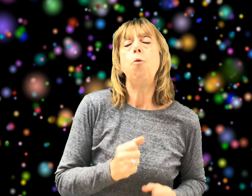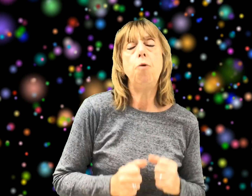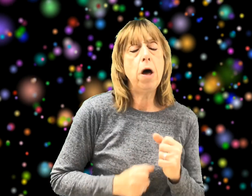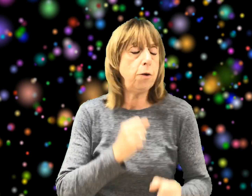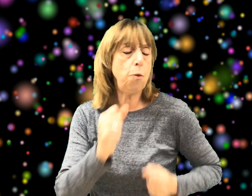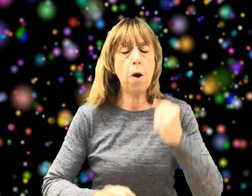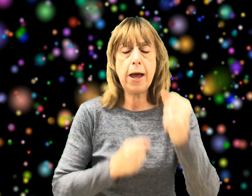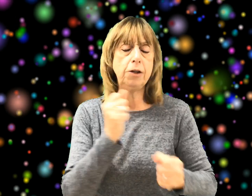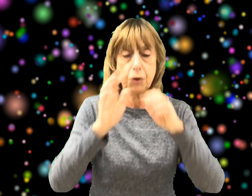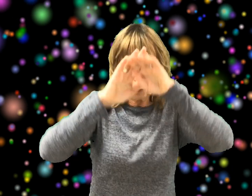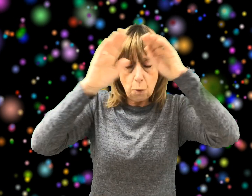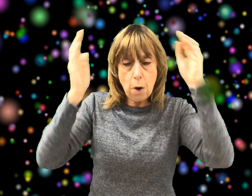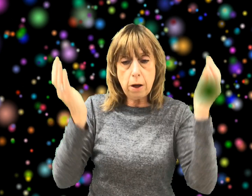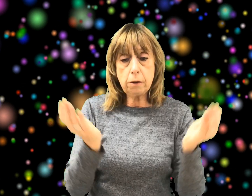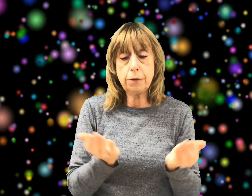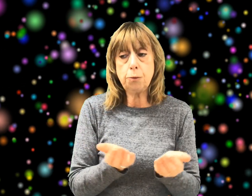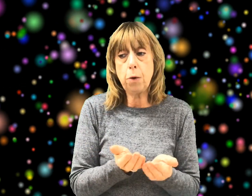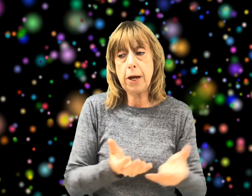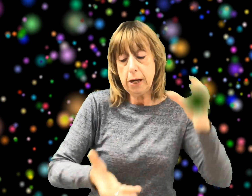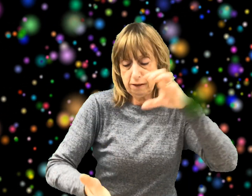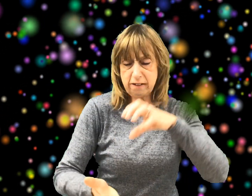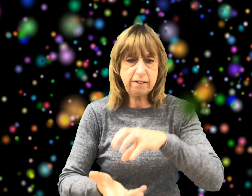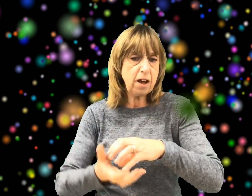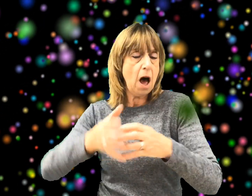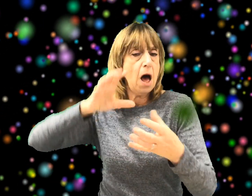Run away to a world that we